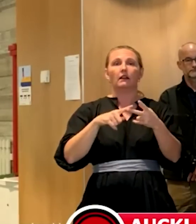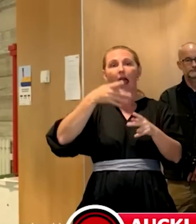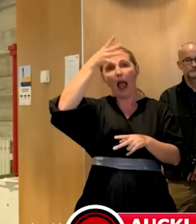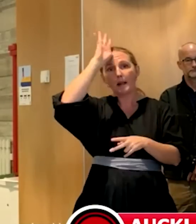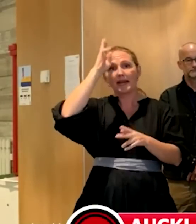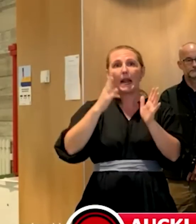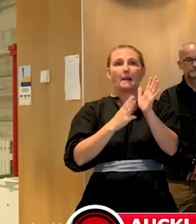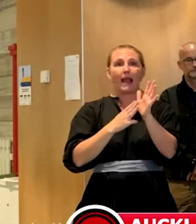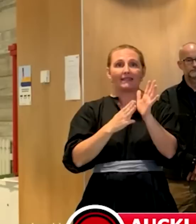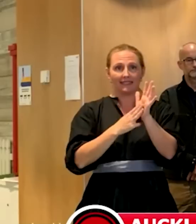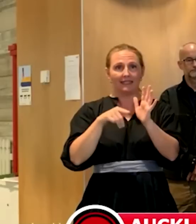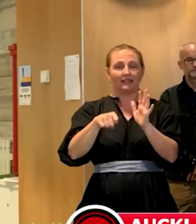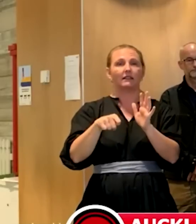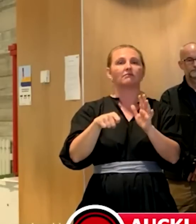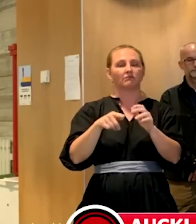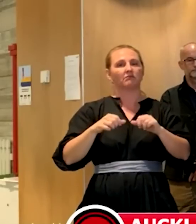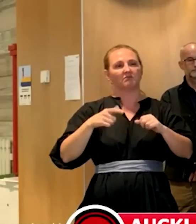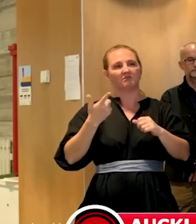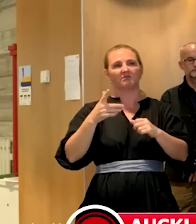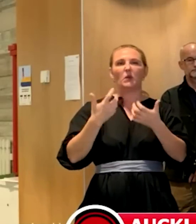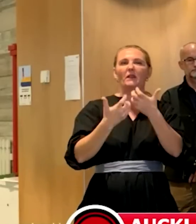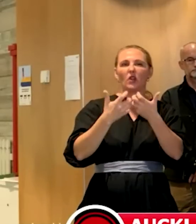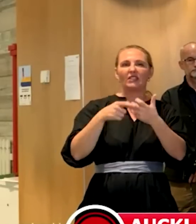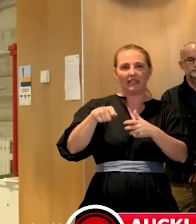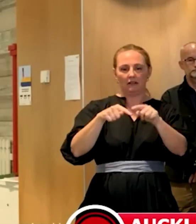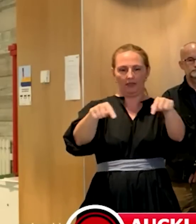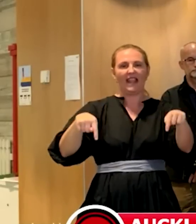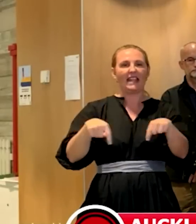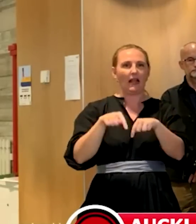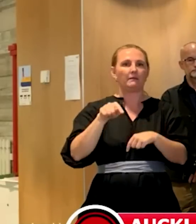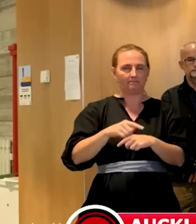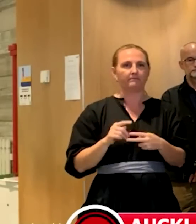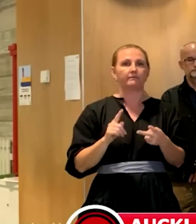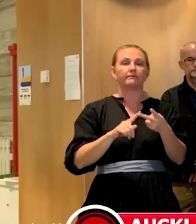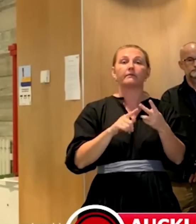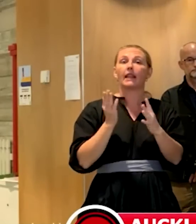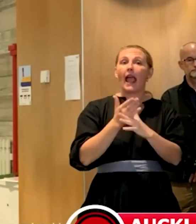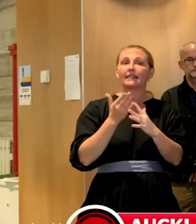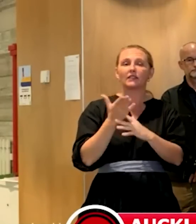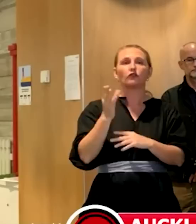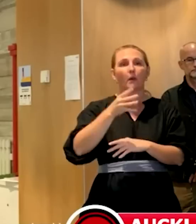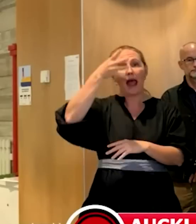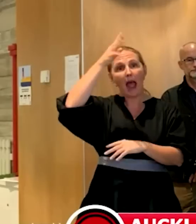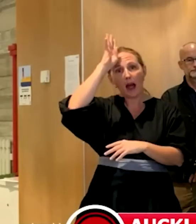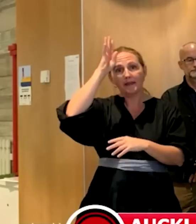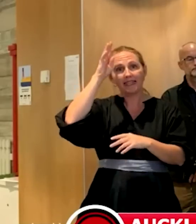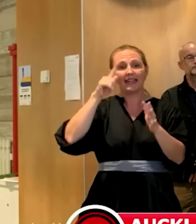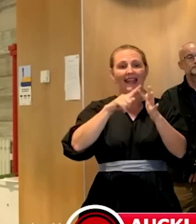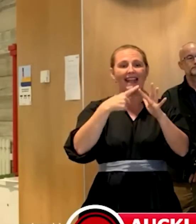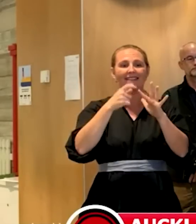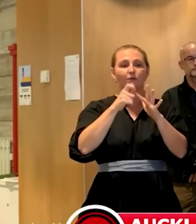campus, Sir Neil Walters Lecture Theatre, Massey University. That's accessed via the Albany Expressway on State